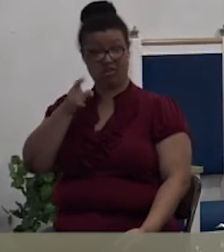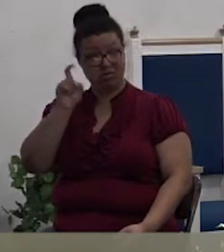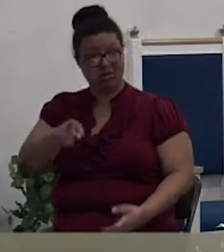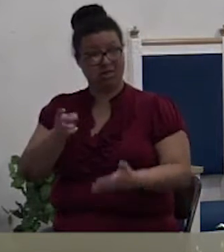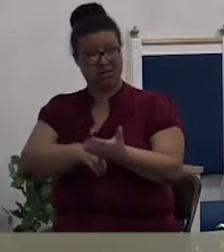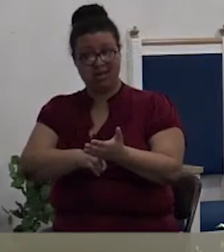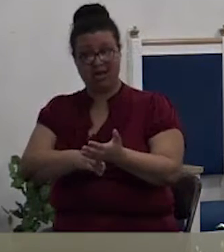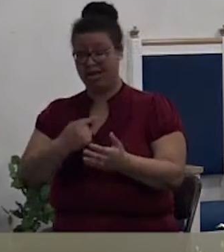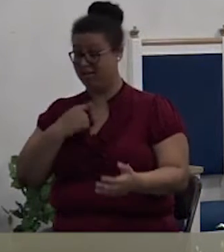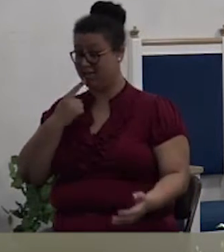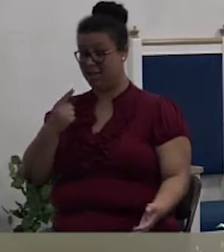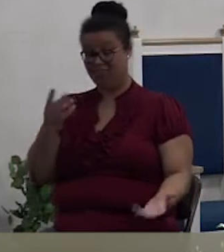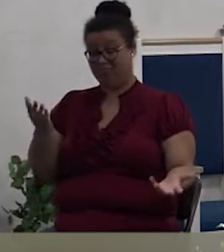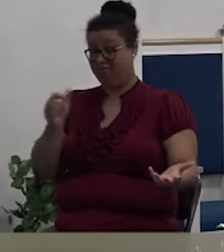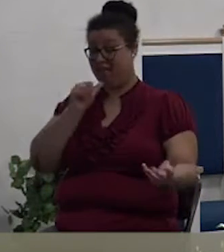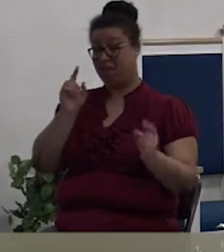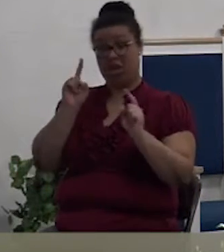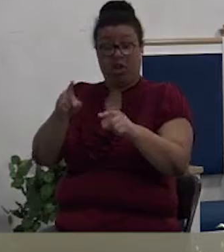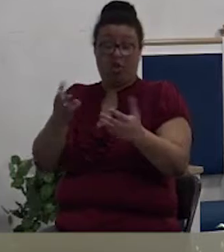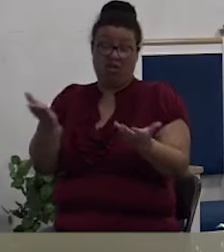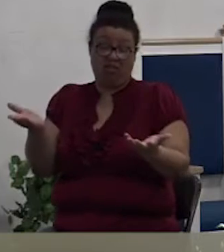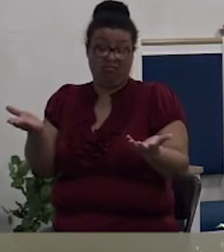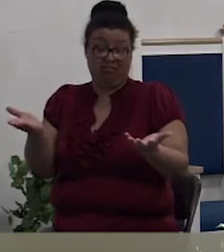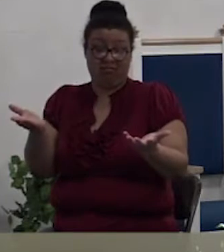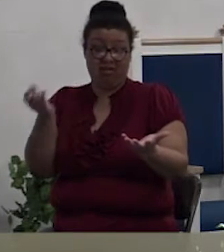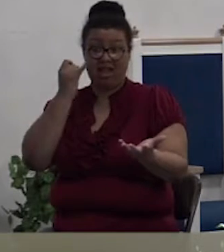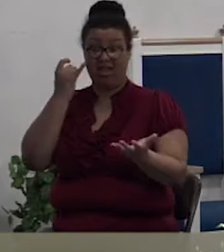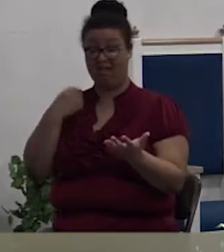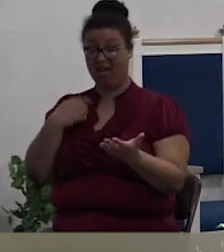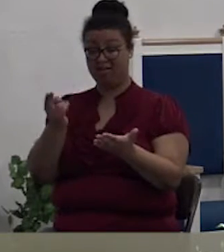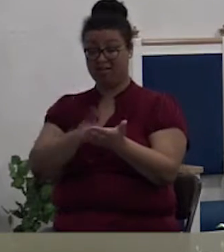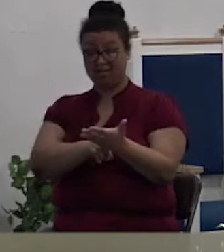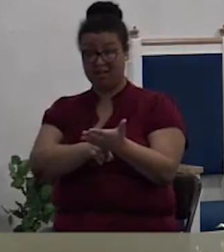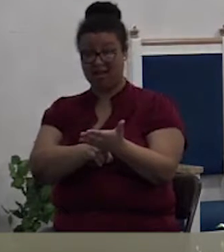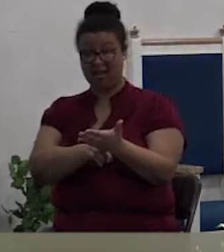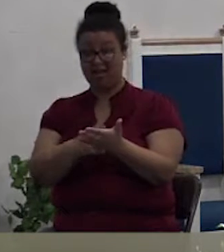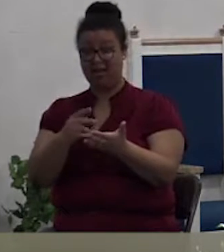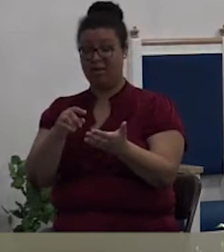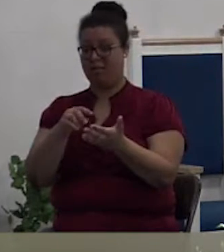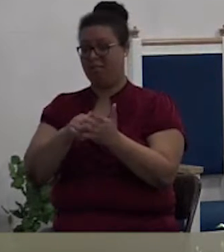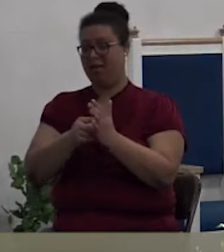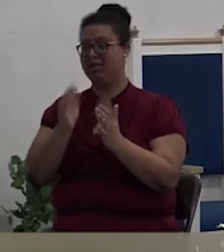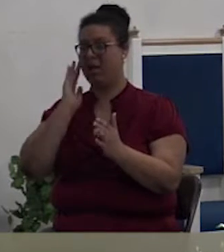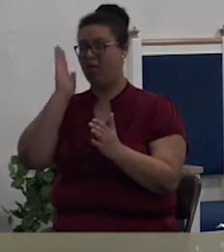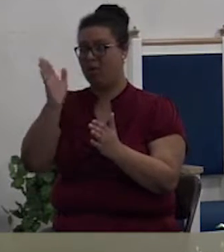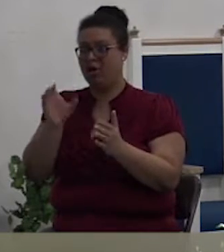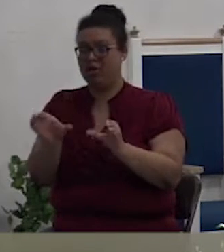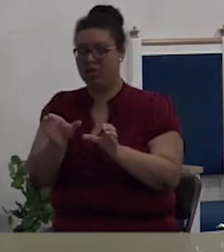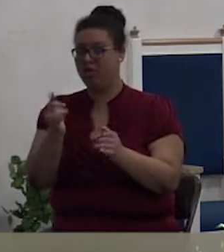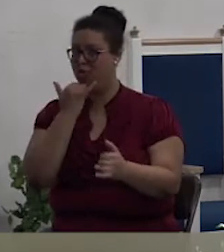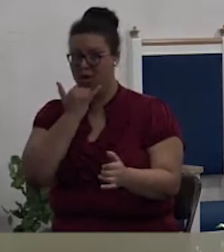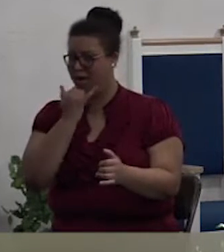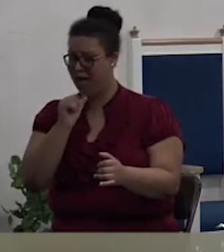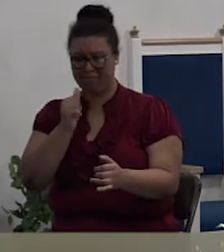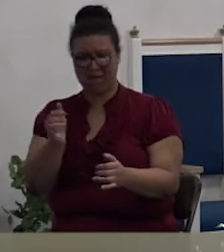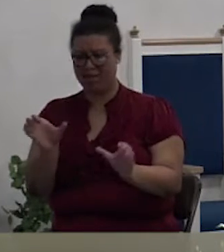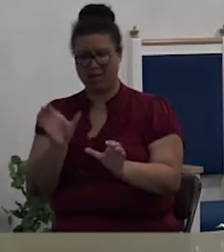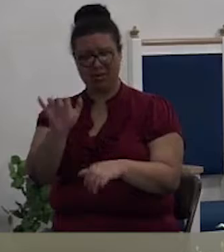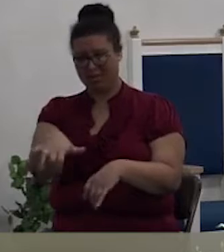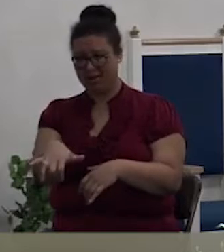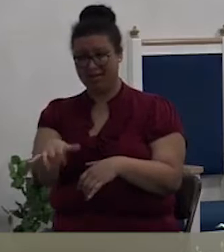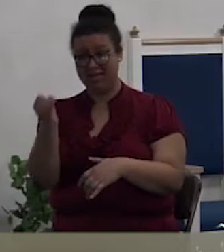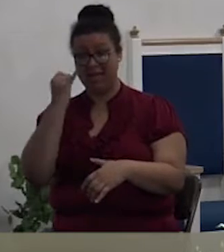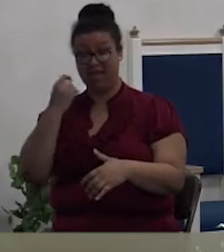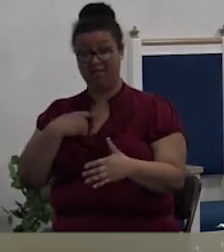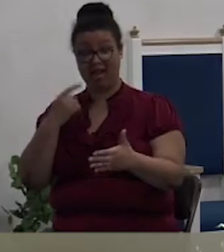dinner. I'm not signing anything that would imply that I'm going to do wrong. There's a question. If I sign that,